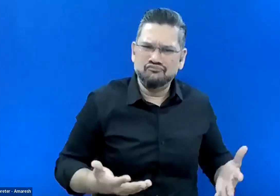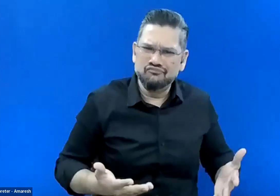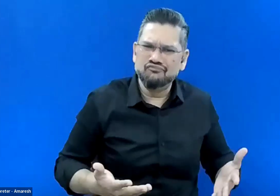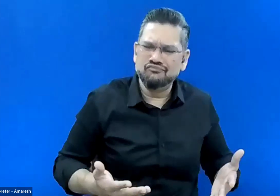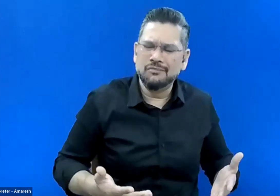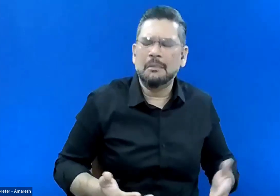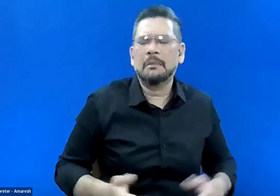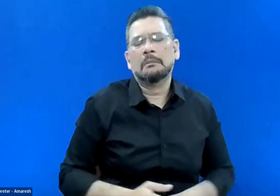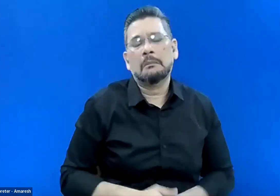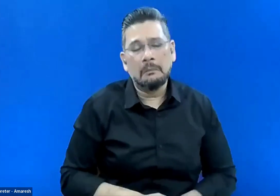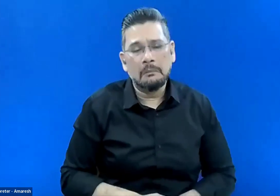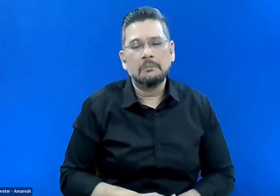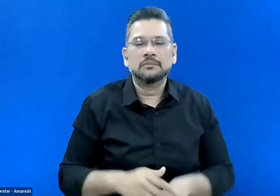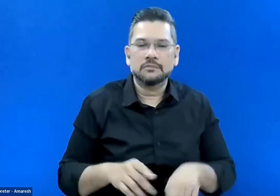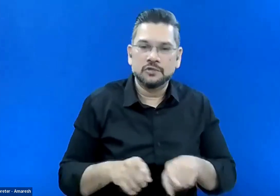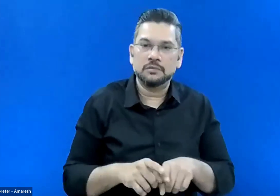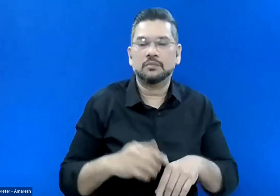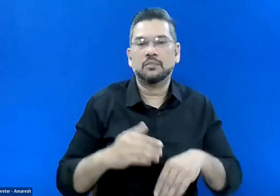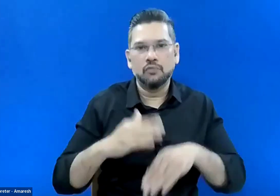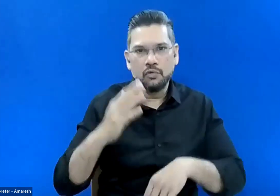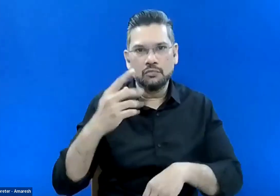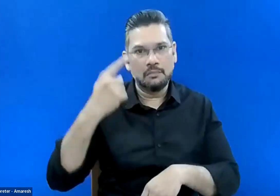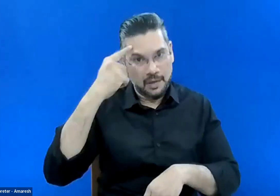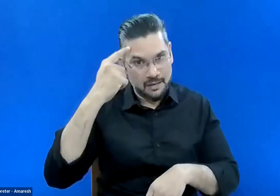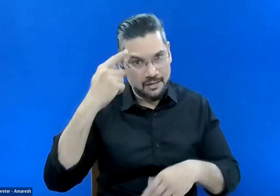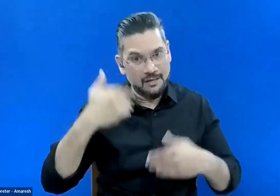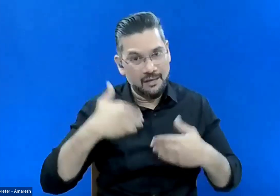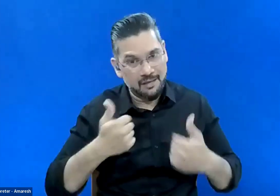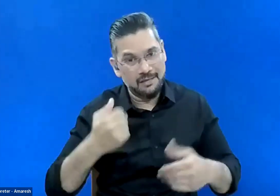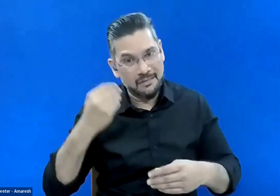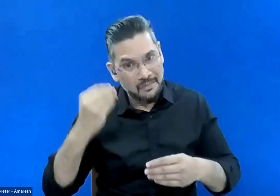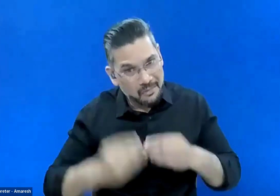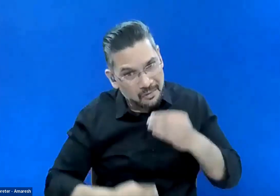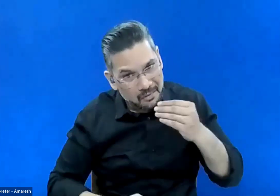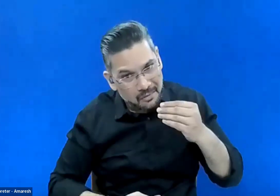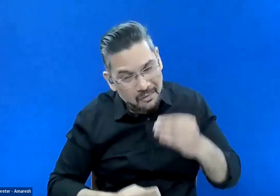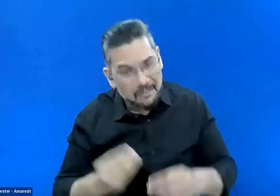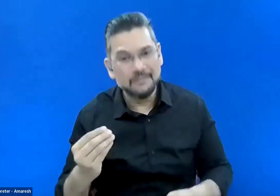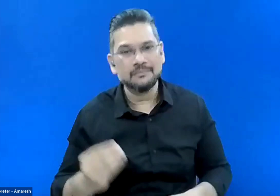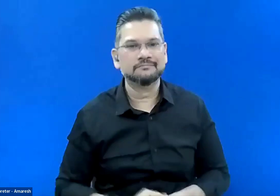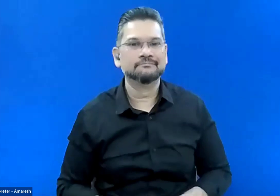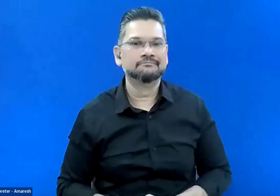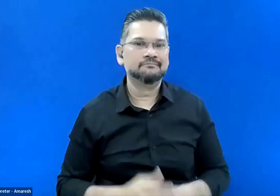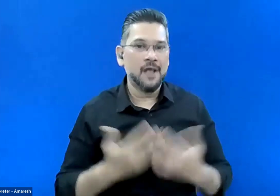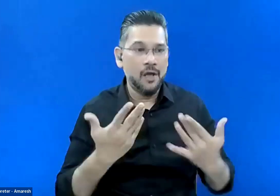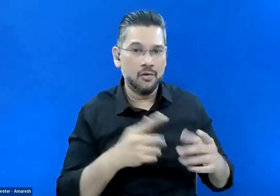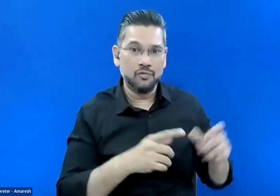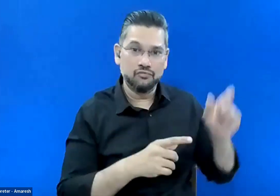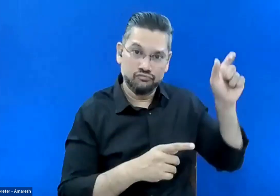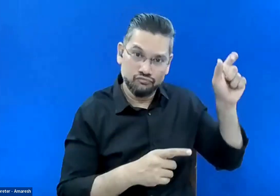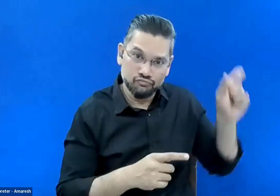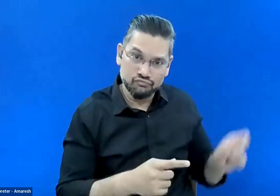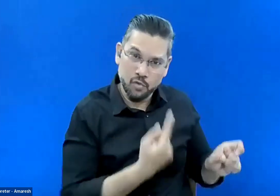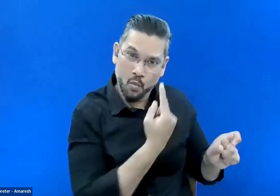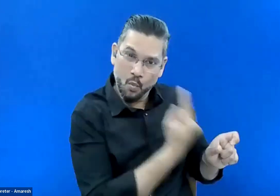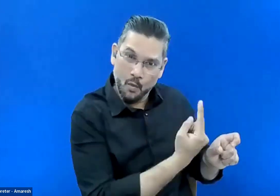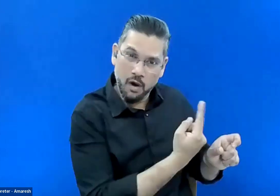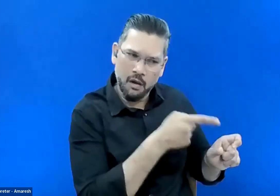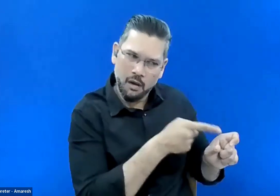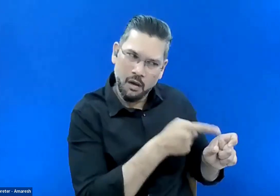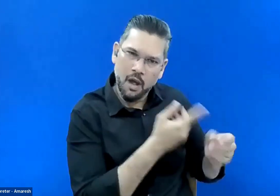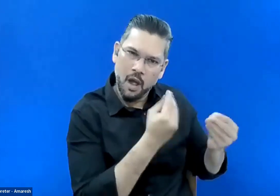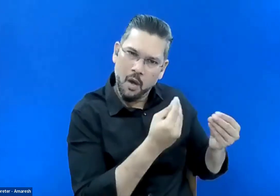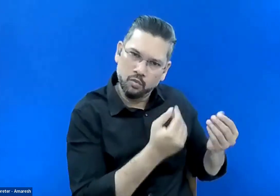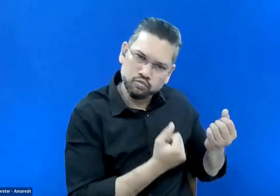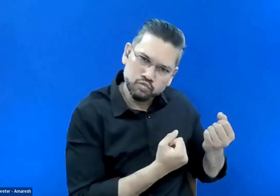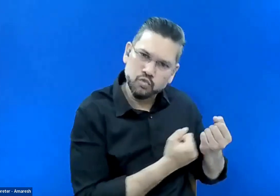of mental health problems and how can we support an individual without necessarily taking them